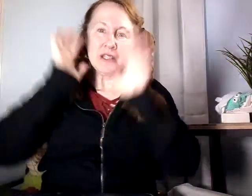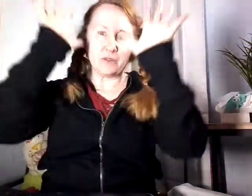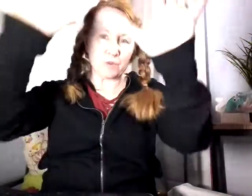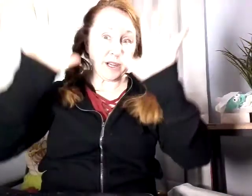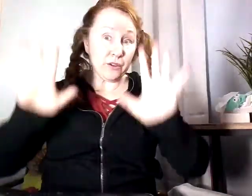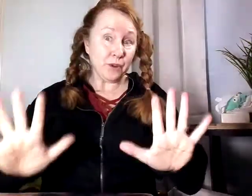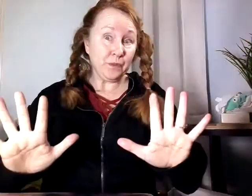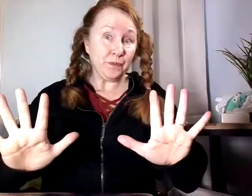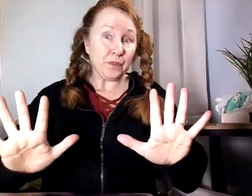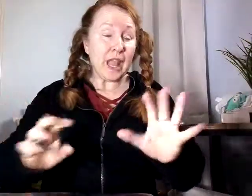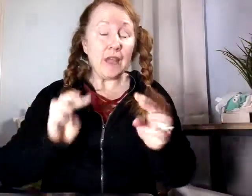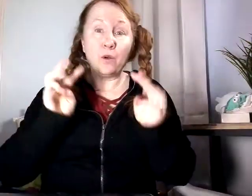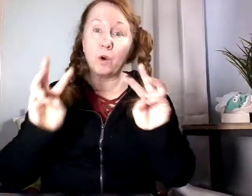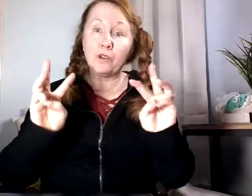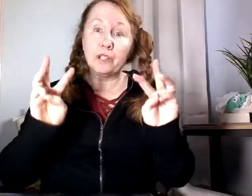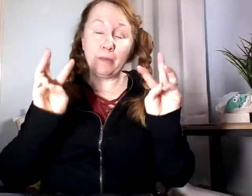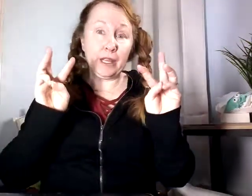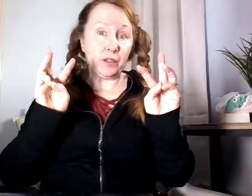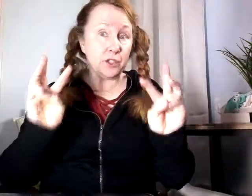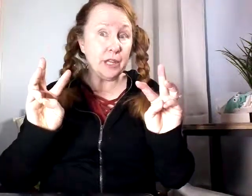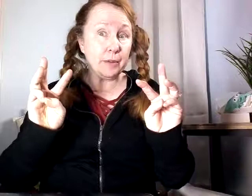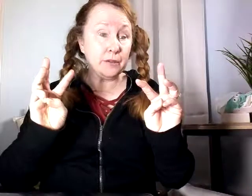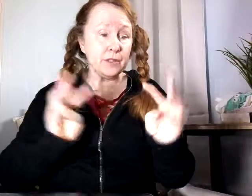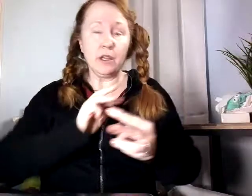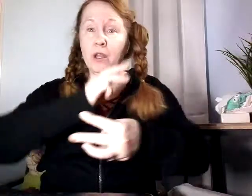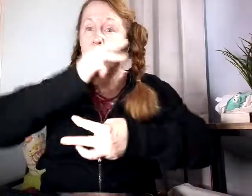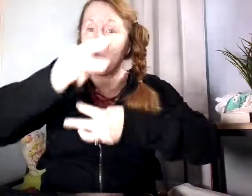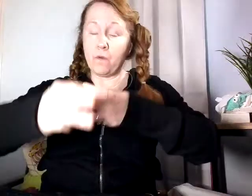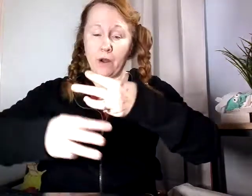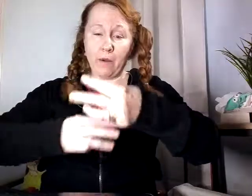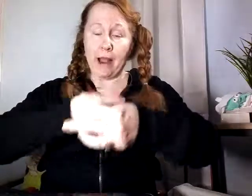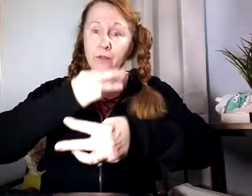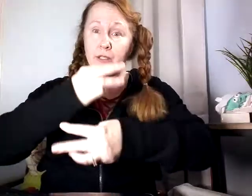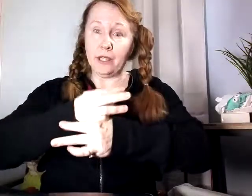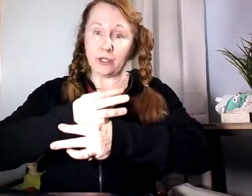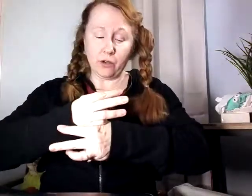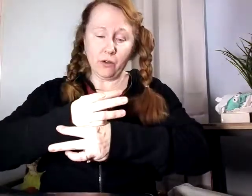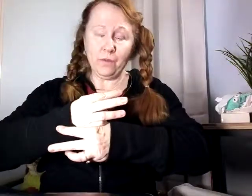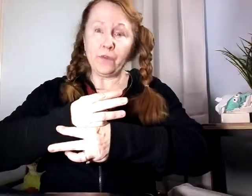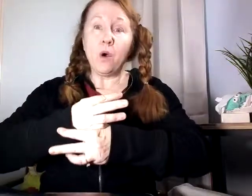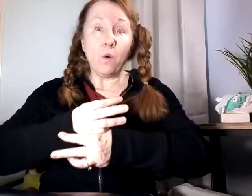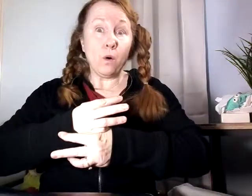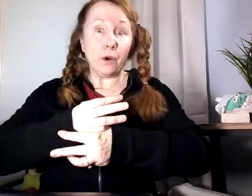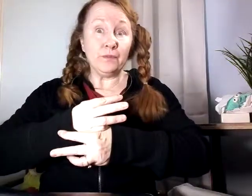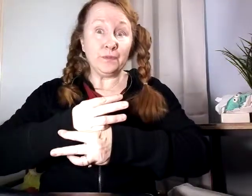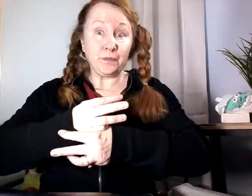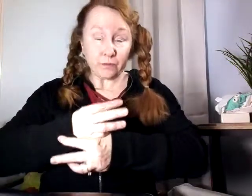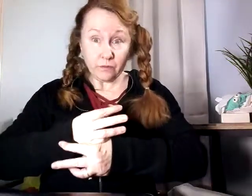it's wonderful. And then world can be either two W's going around in a circle, or